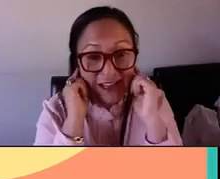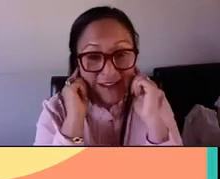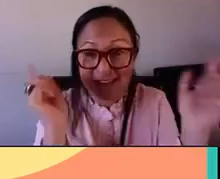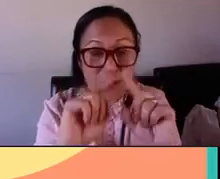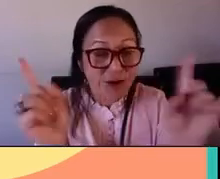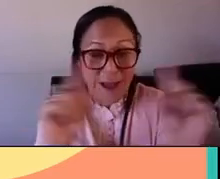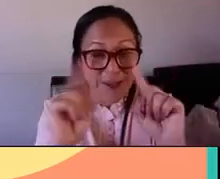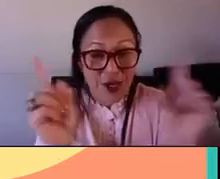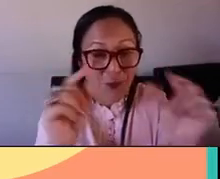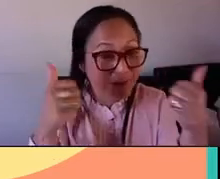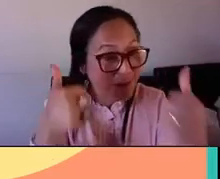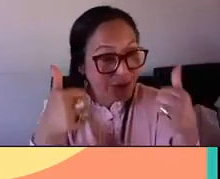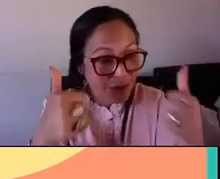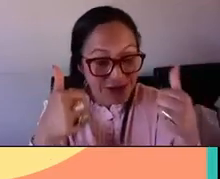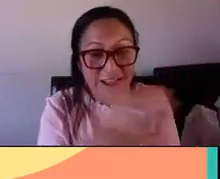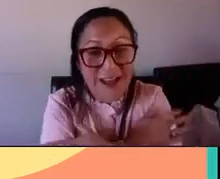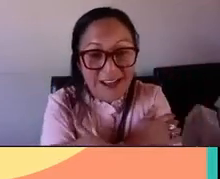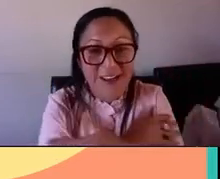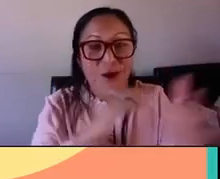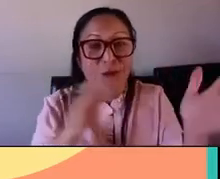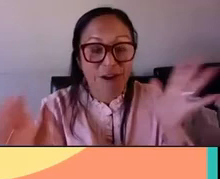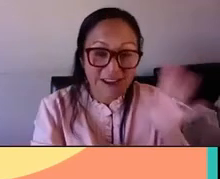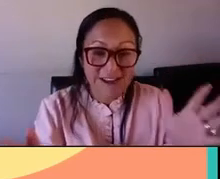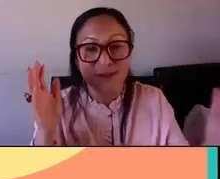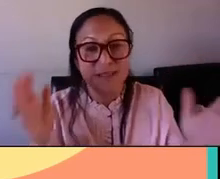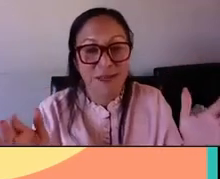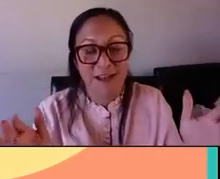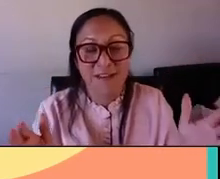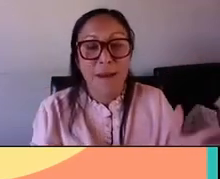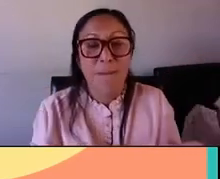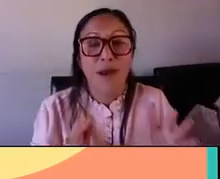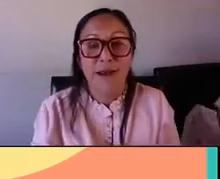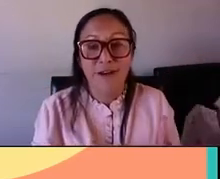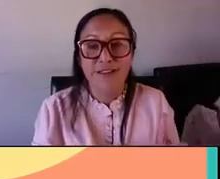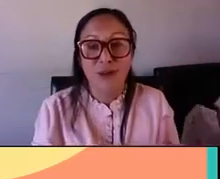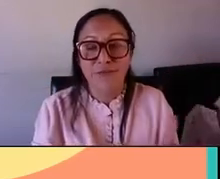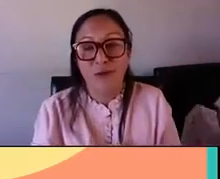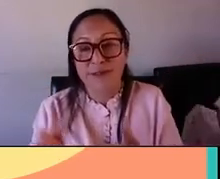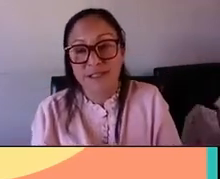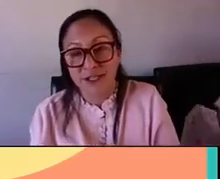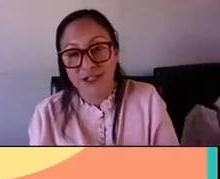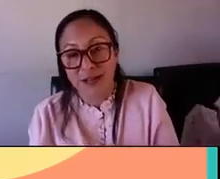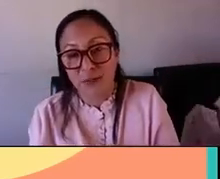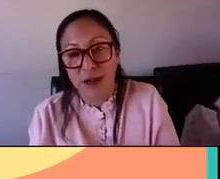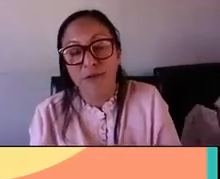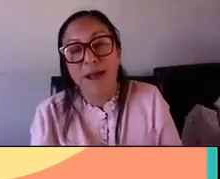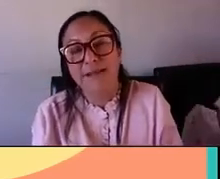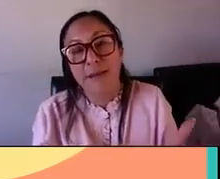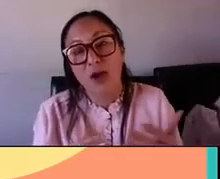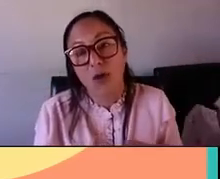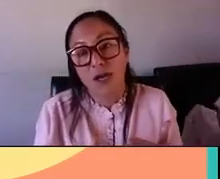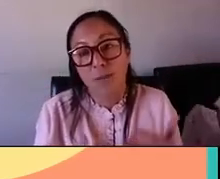to sounds. That would not be a good one. Maybe you want to use a hug or a kiss or something else. But whatever is reinforcing to your child, whatever